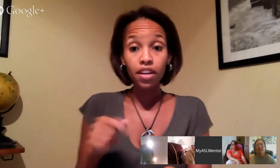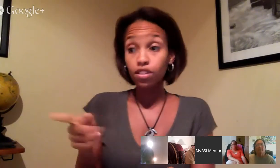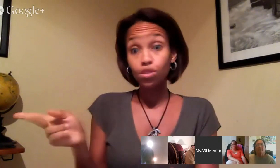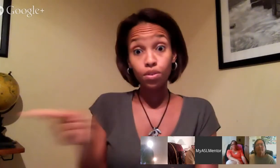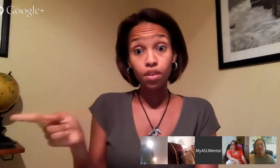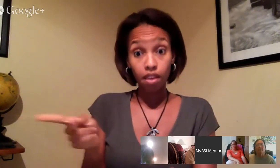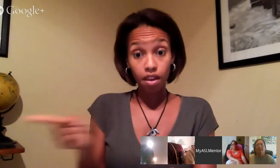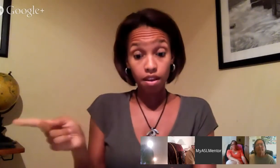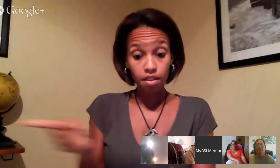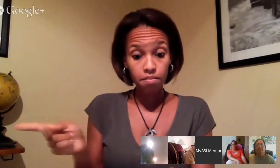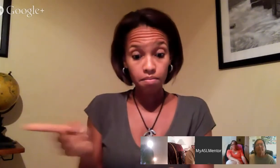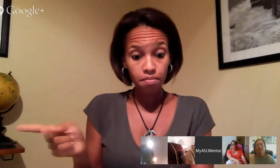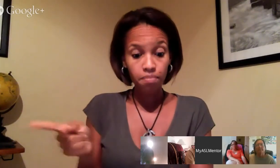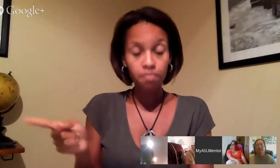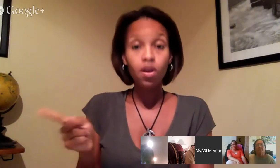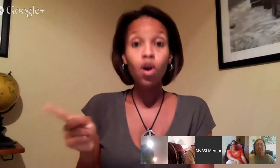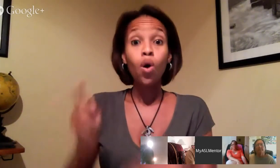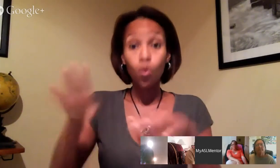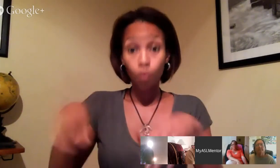topic,